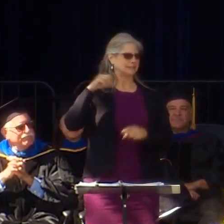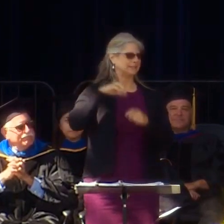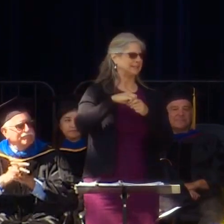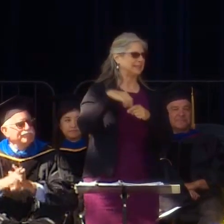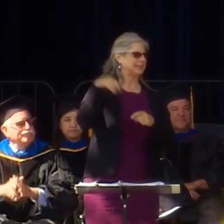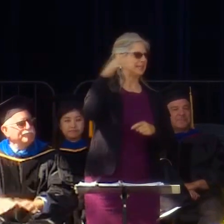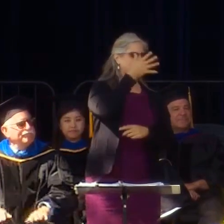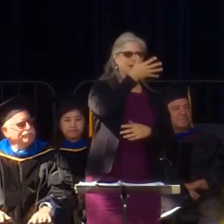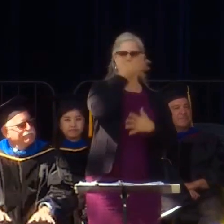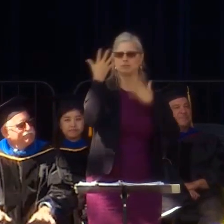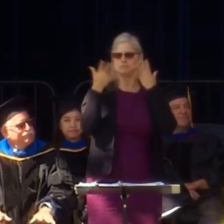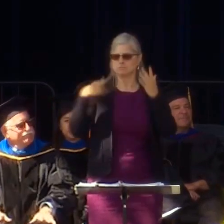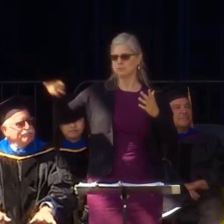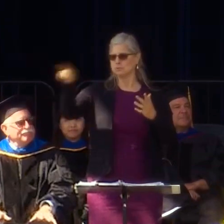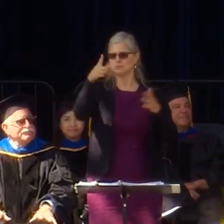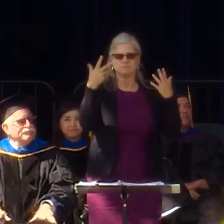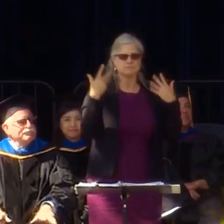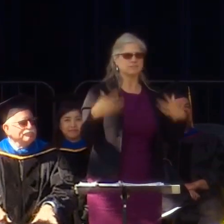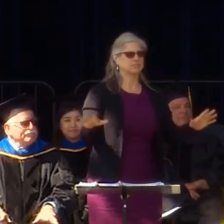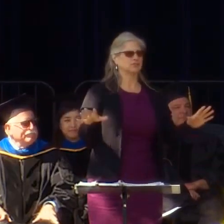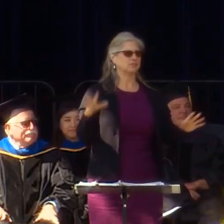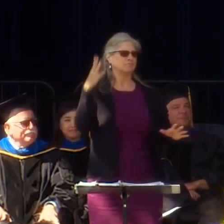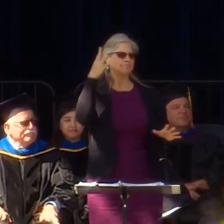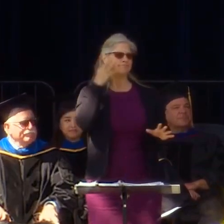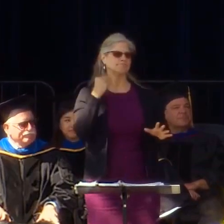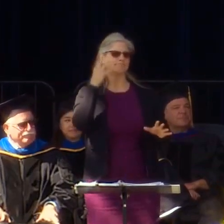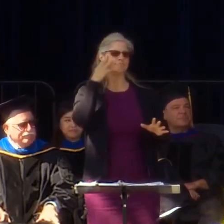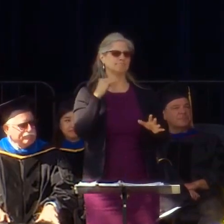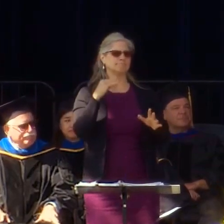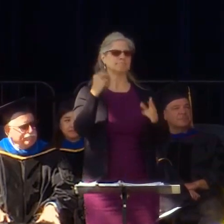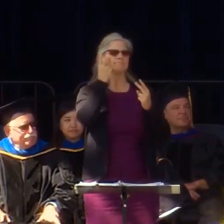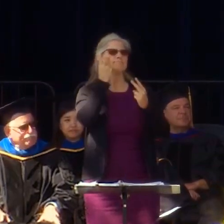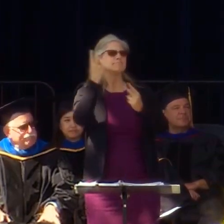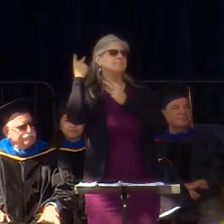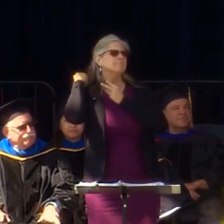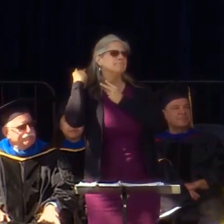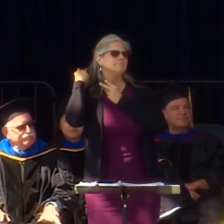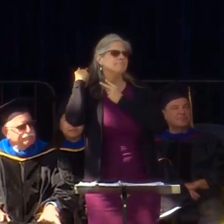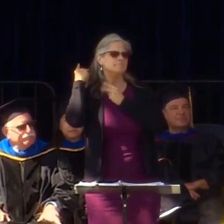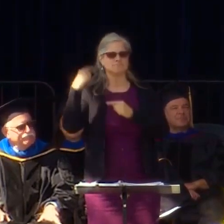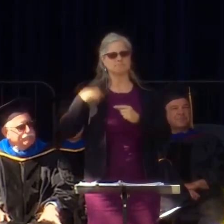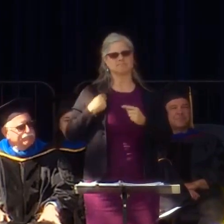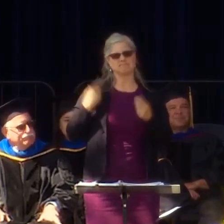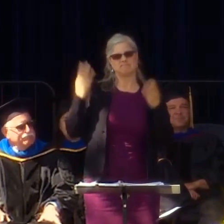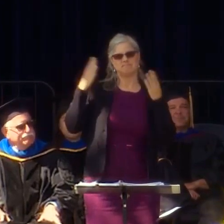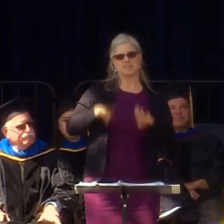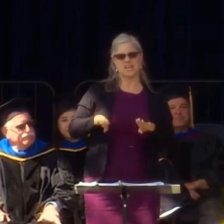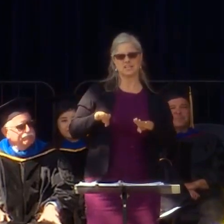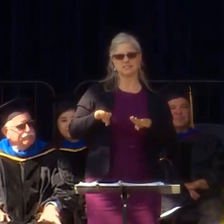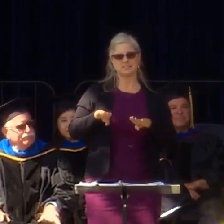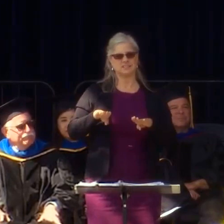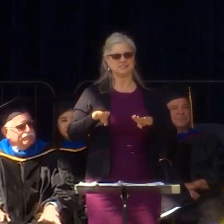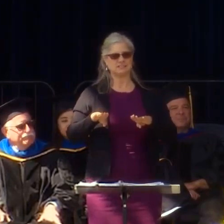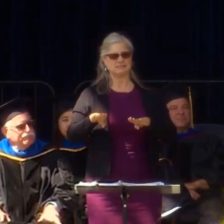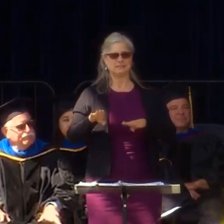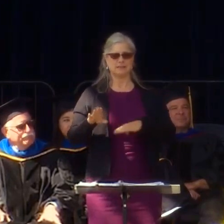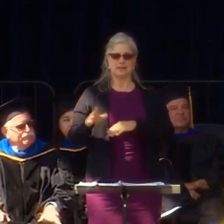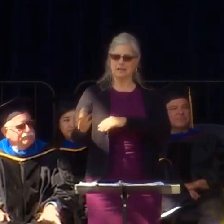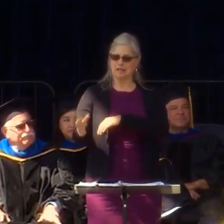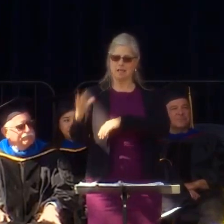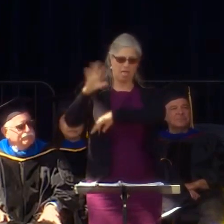Although you've all made your own memories in this beautiful place, I'd bet that late morning bagel